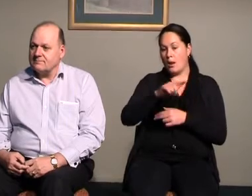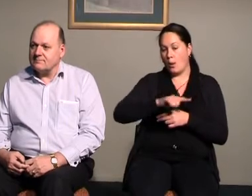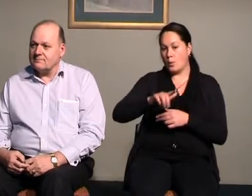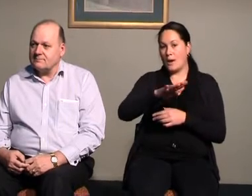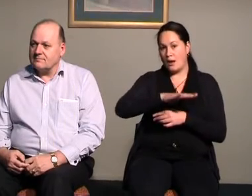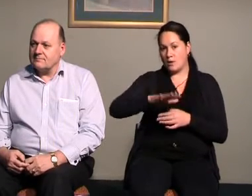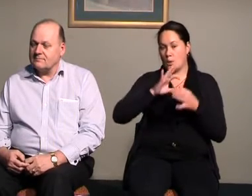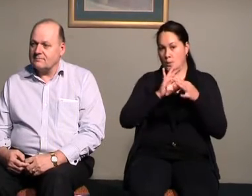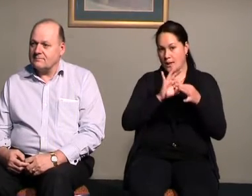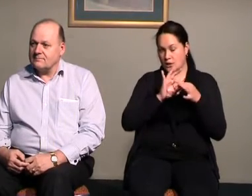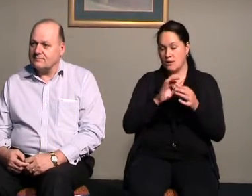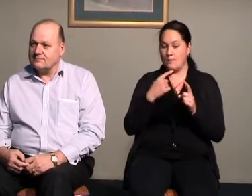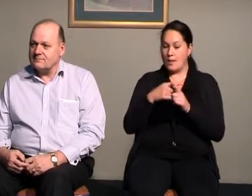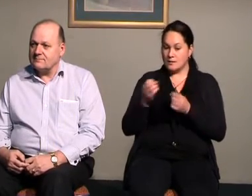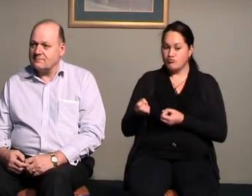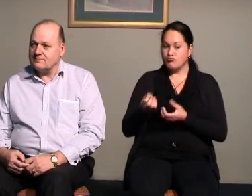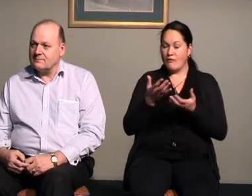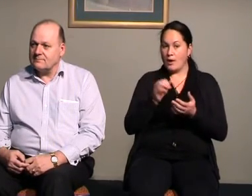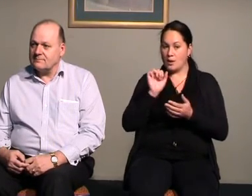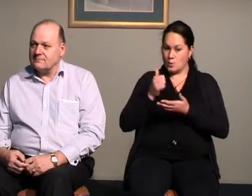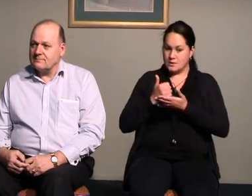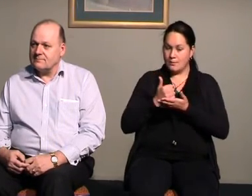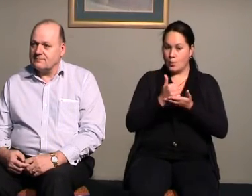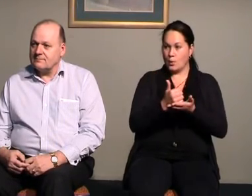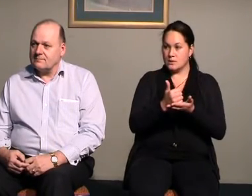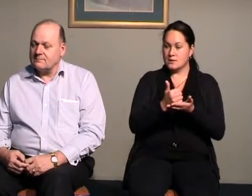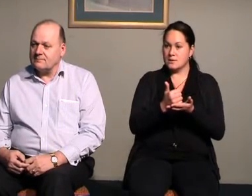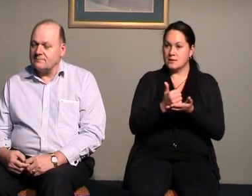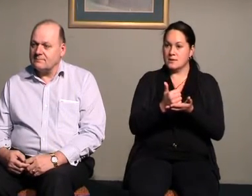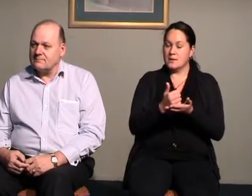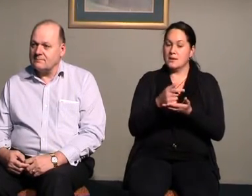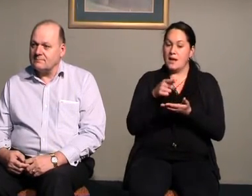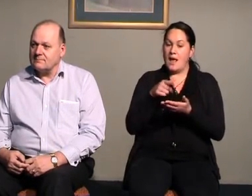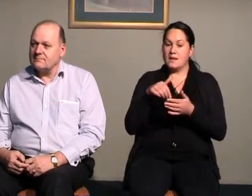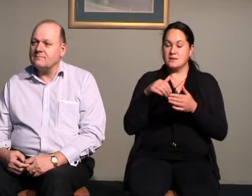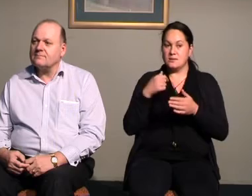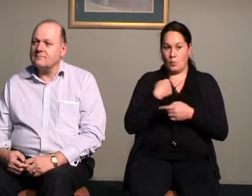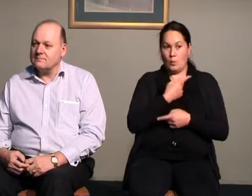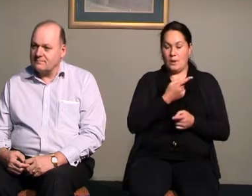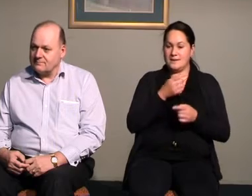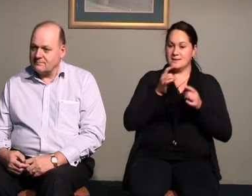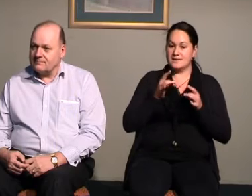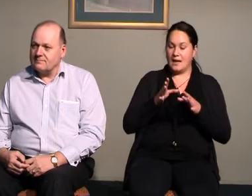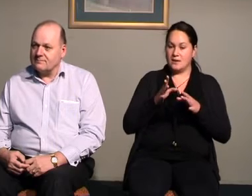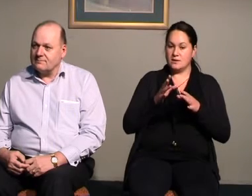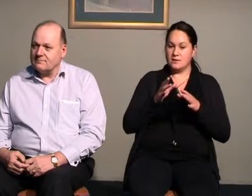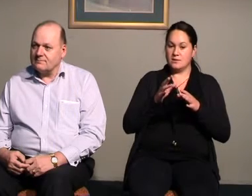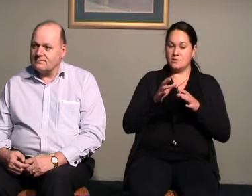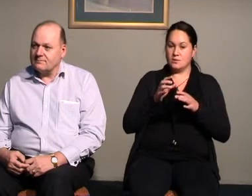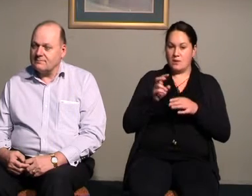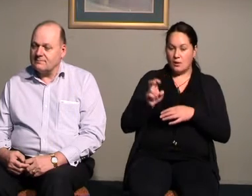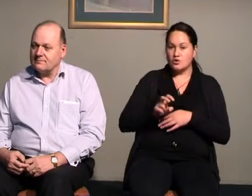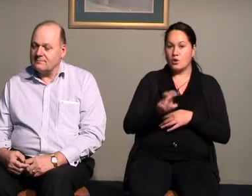coordination and providing the support that you have to us as we embark on the journey of